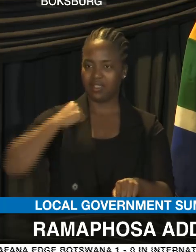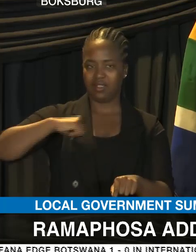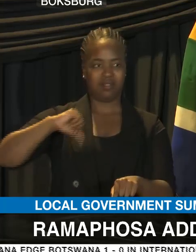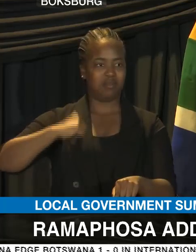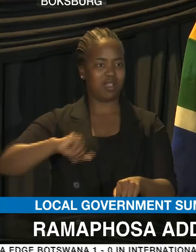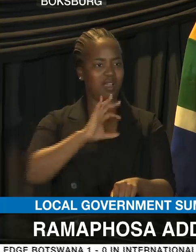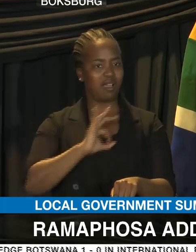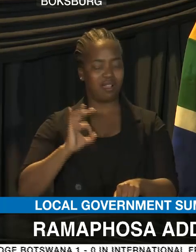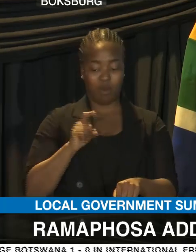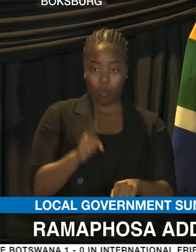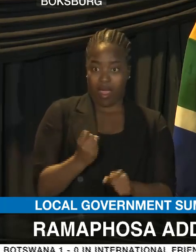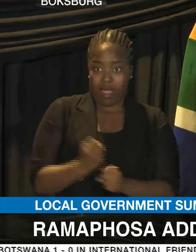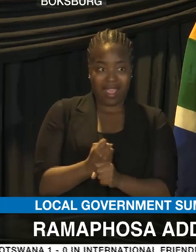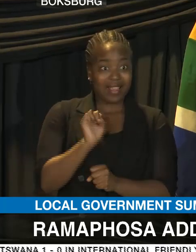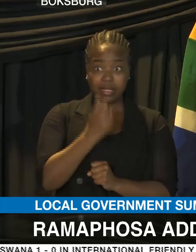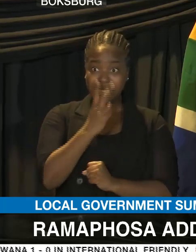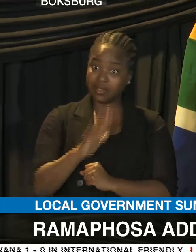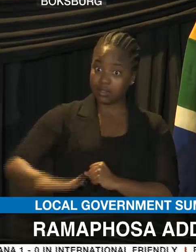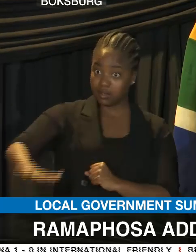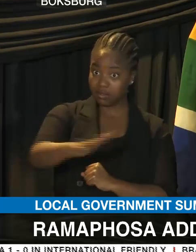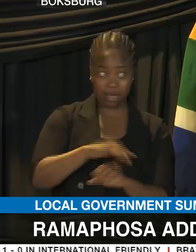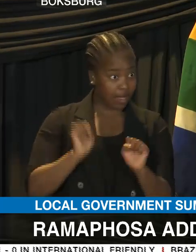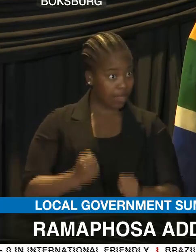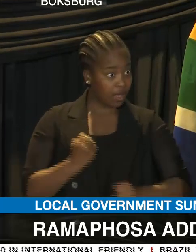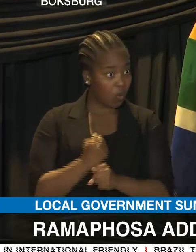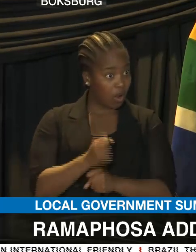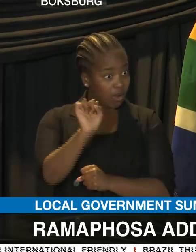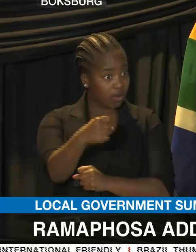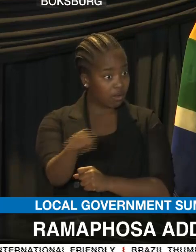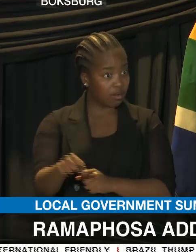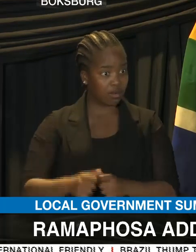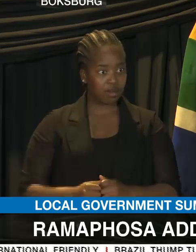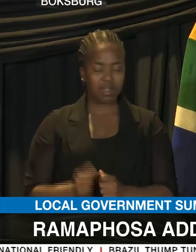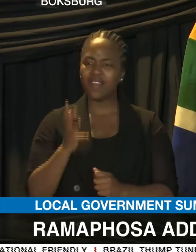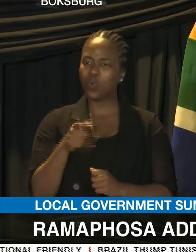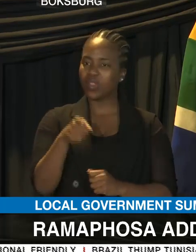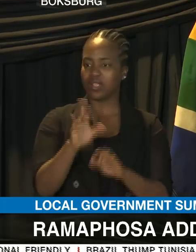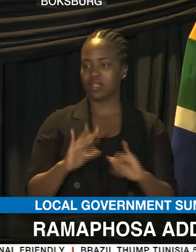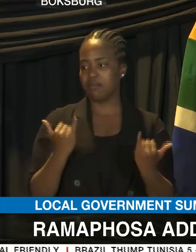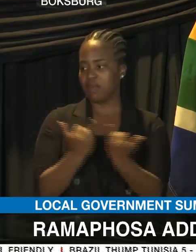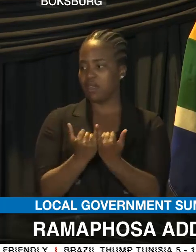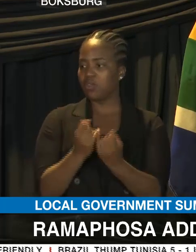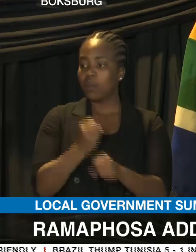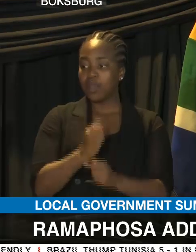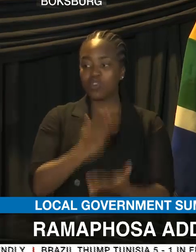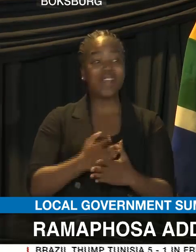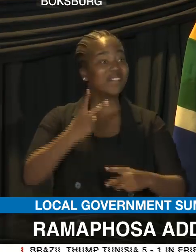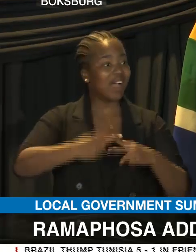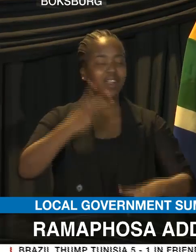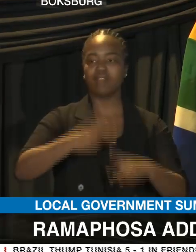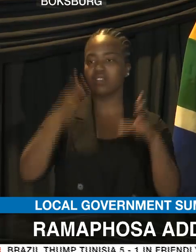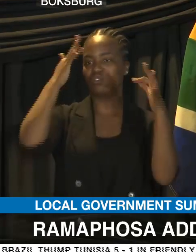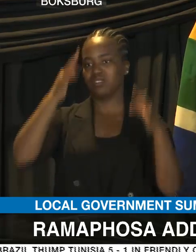where a conducive environment had been created for this company to make the final